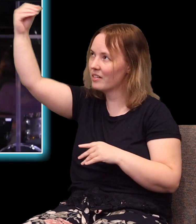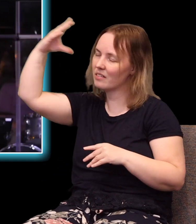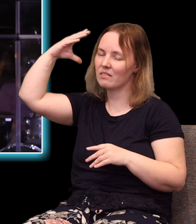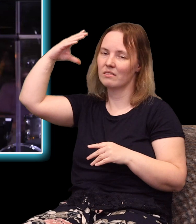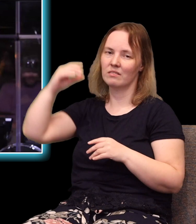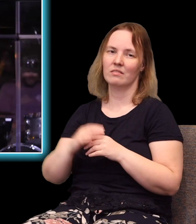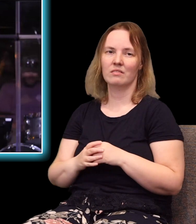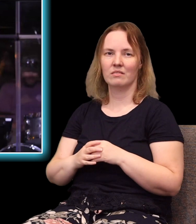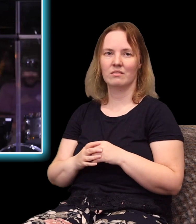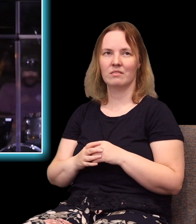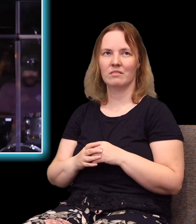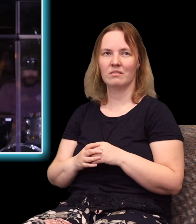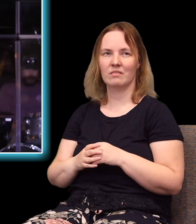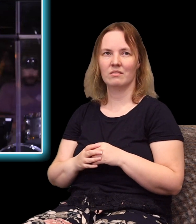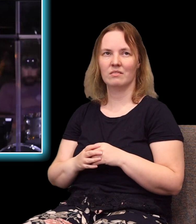Lord.